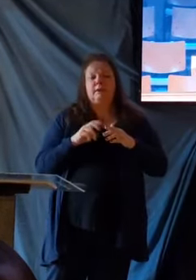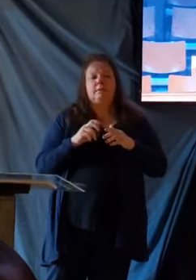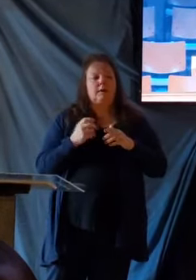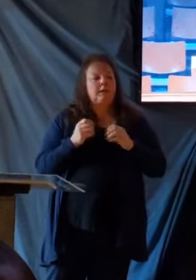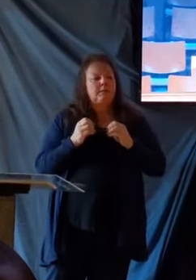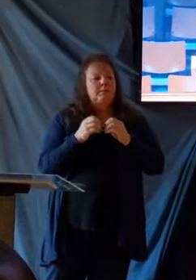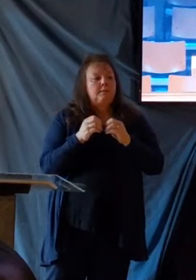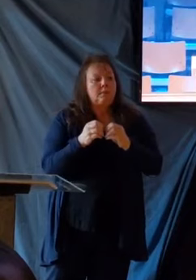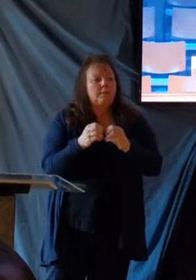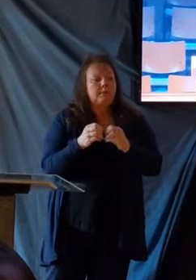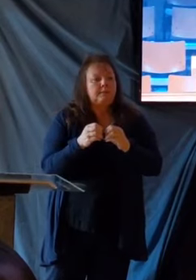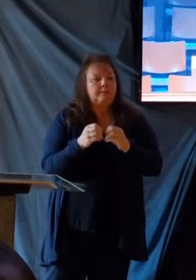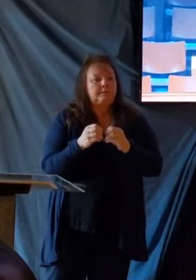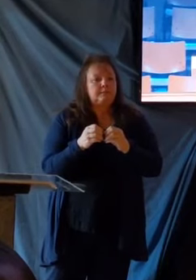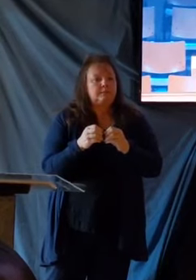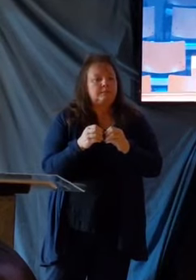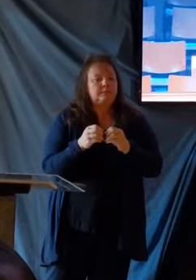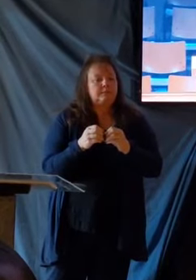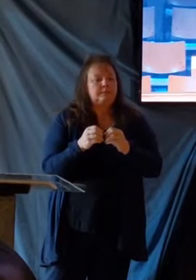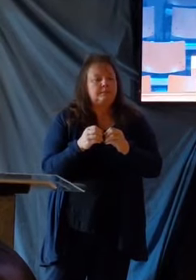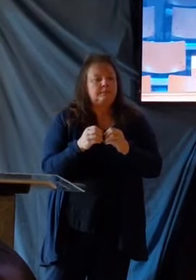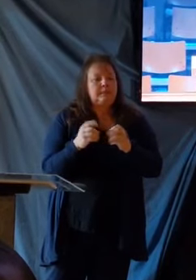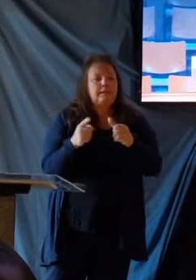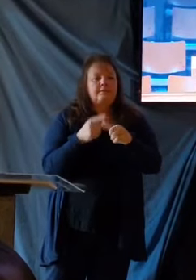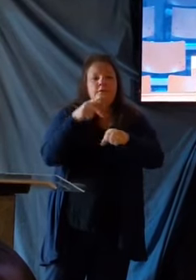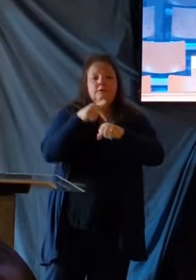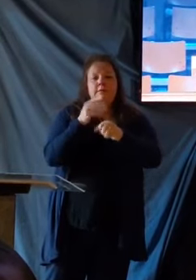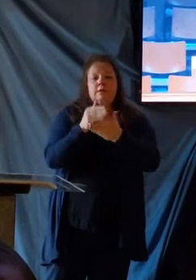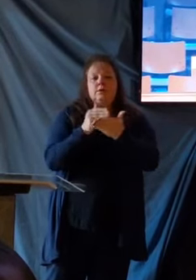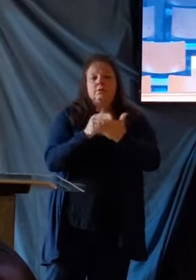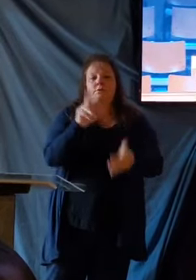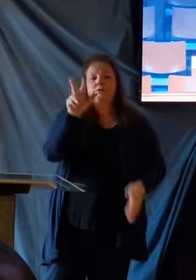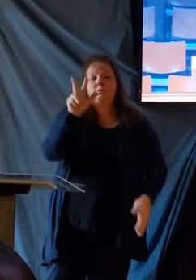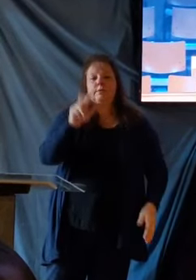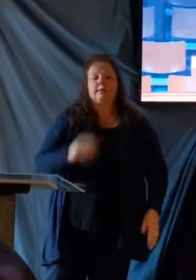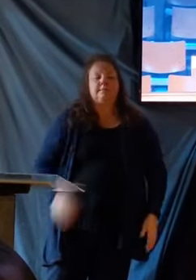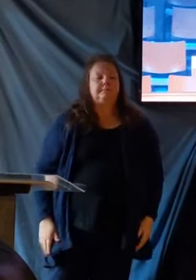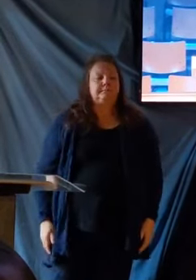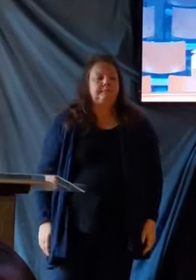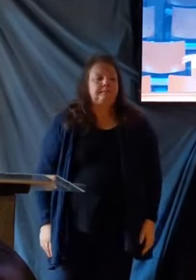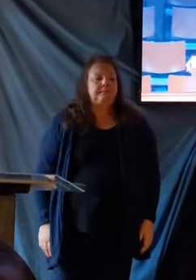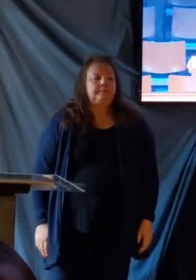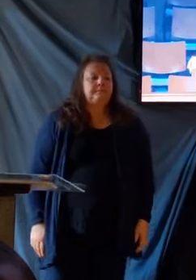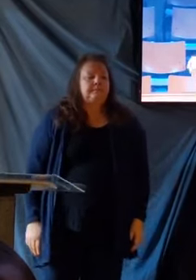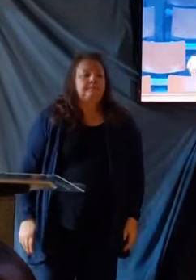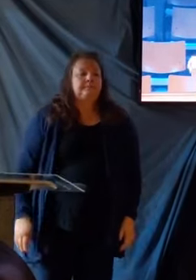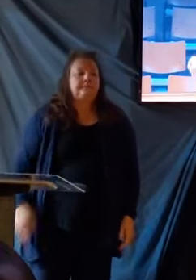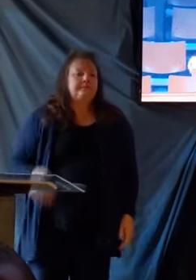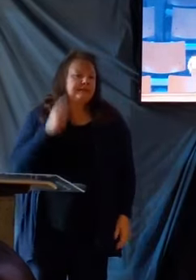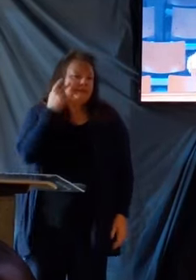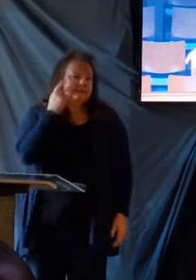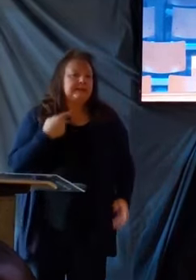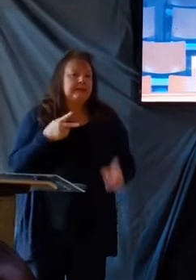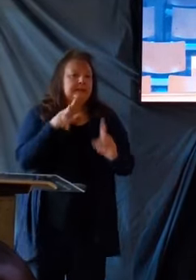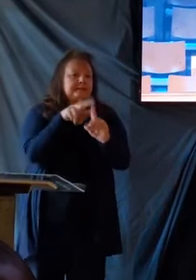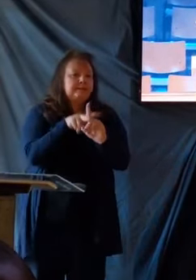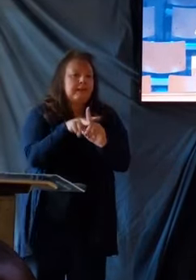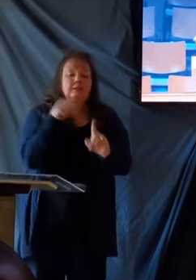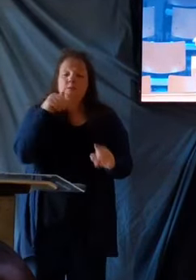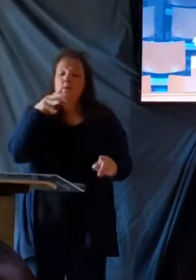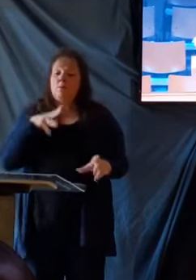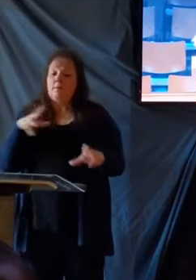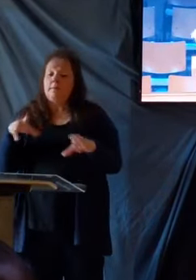we won't go any more of those. But go to 1 Peter chapter 3. I want you to see, this applies whether a